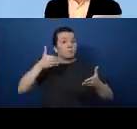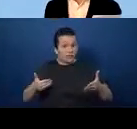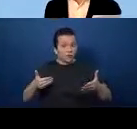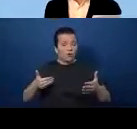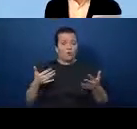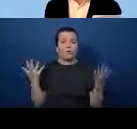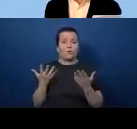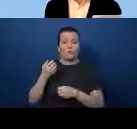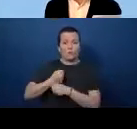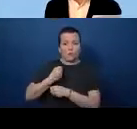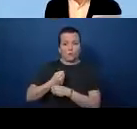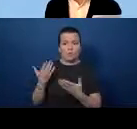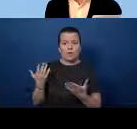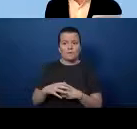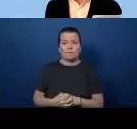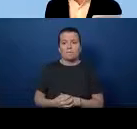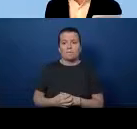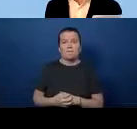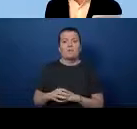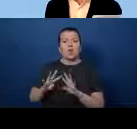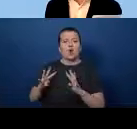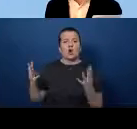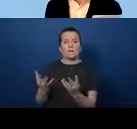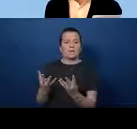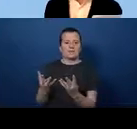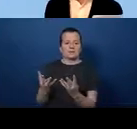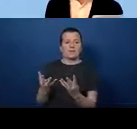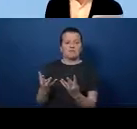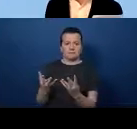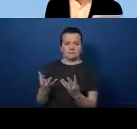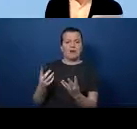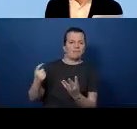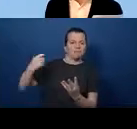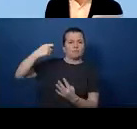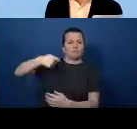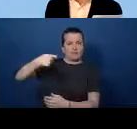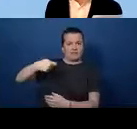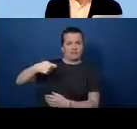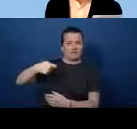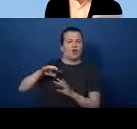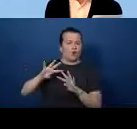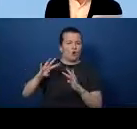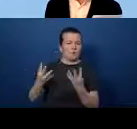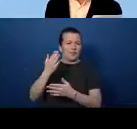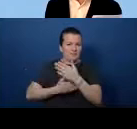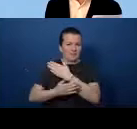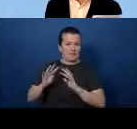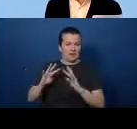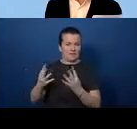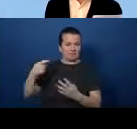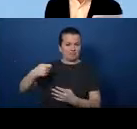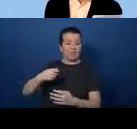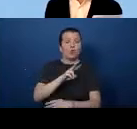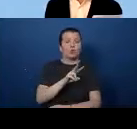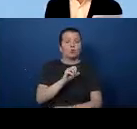the UN Committee on the Rights of Persons with Disabilities between 2013 and